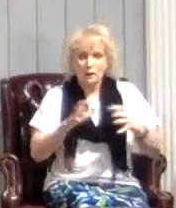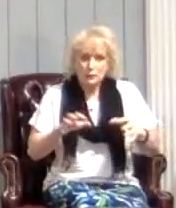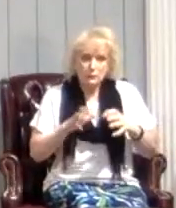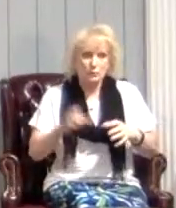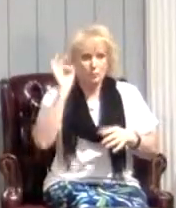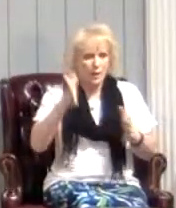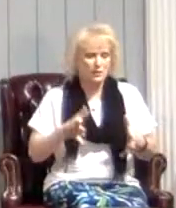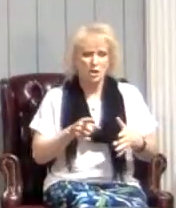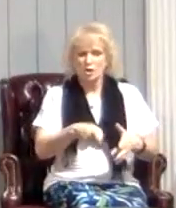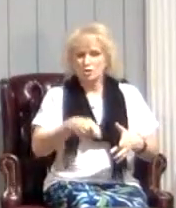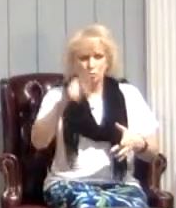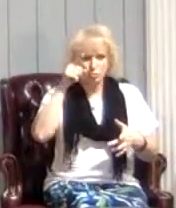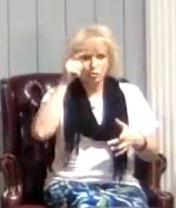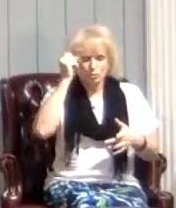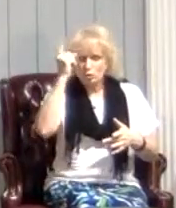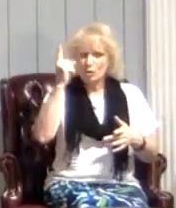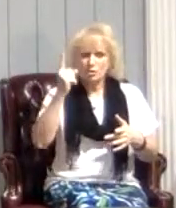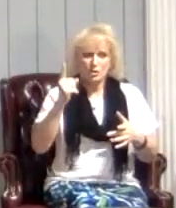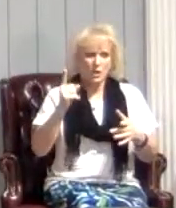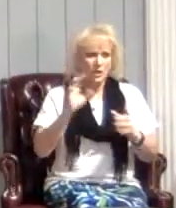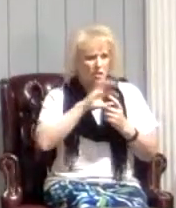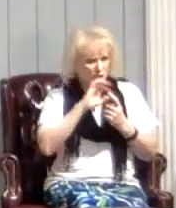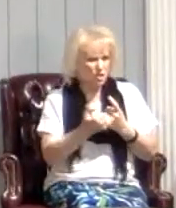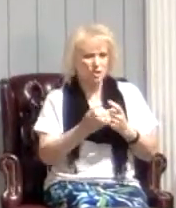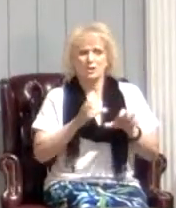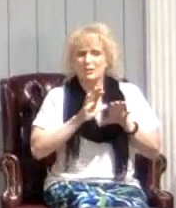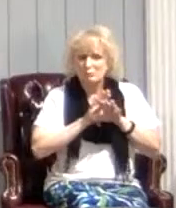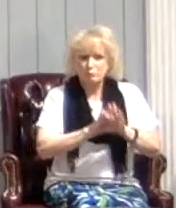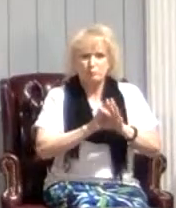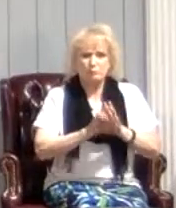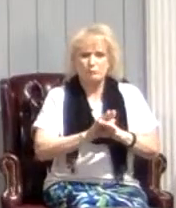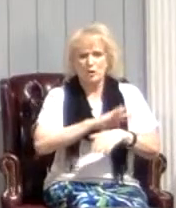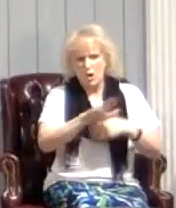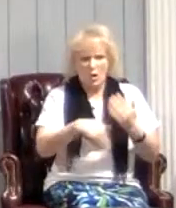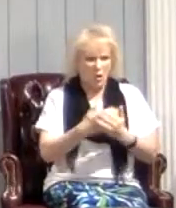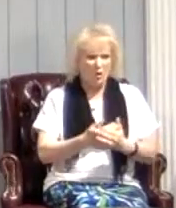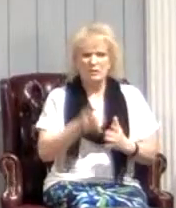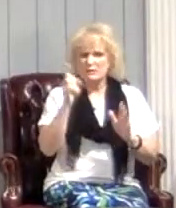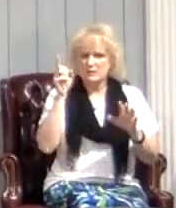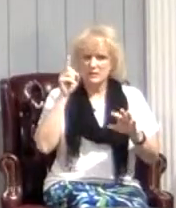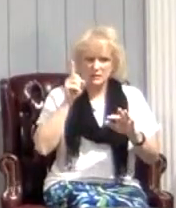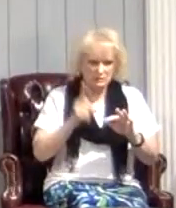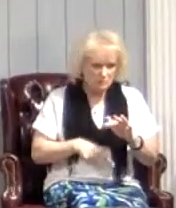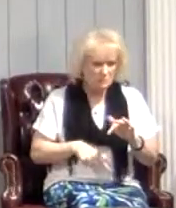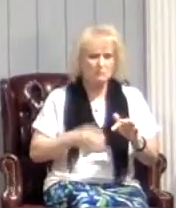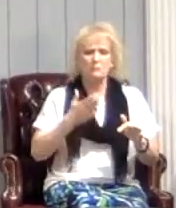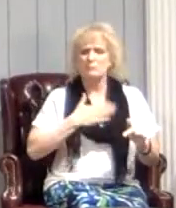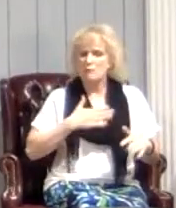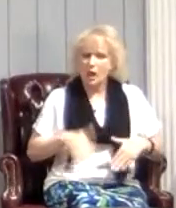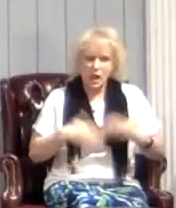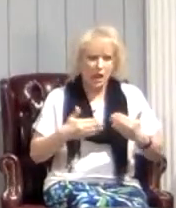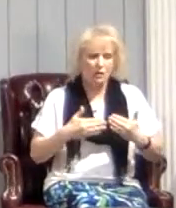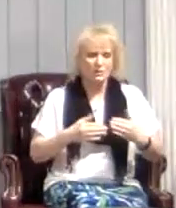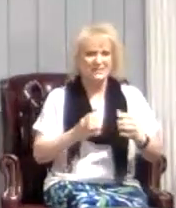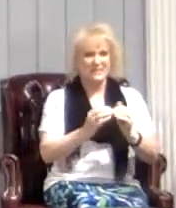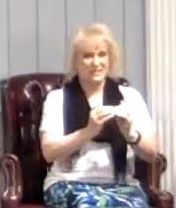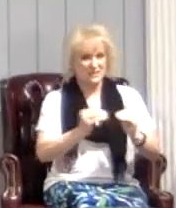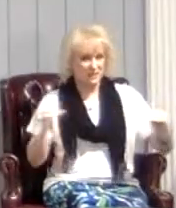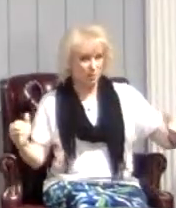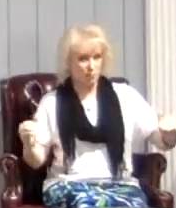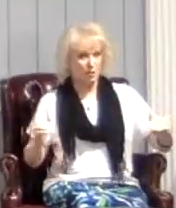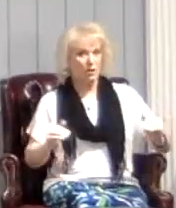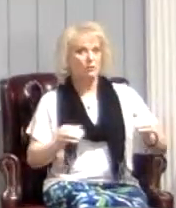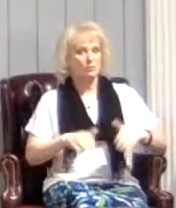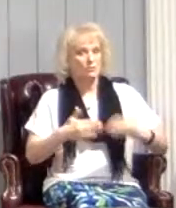the circumstance. You don't understand the pressure. You don't understand all of the demands on my life. Listen, separate from things that are